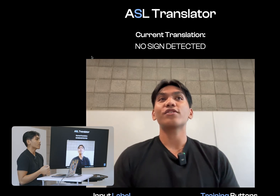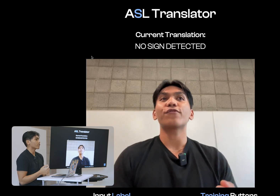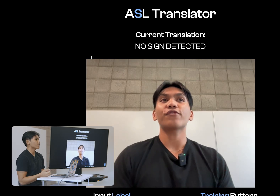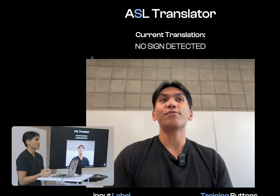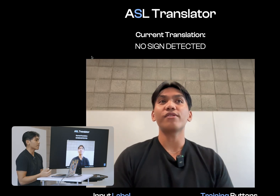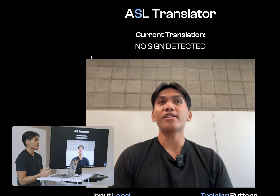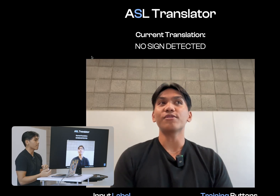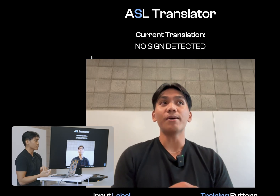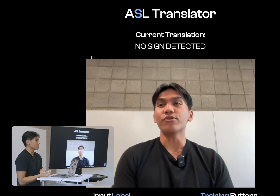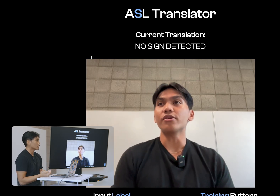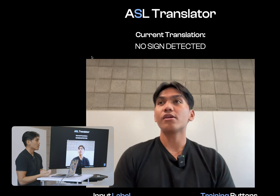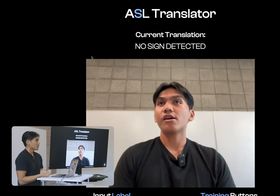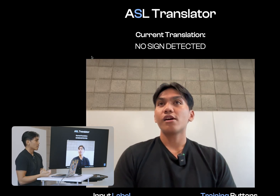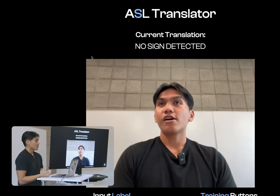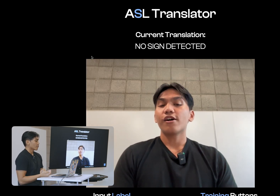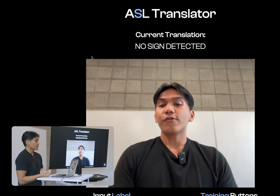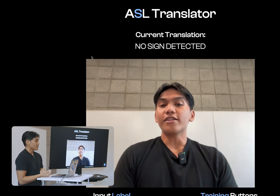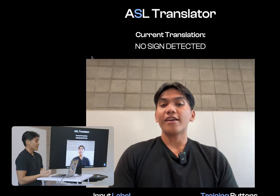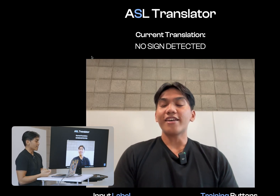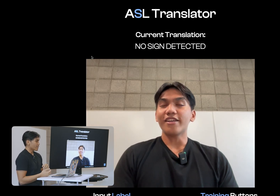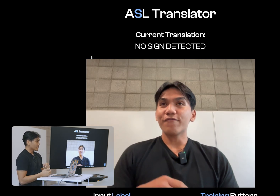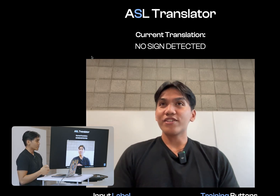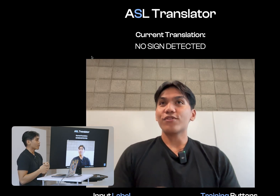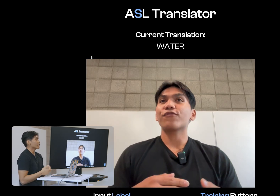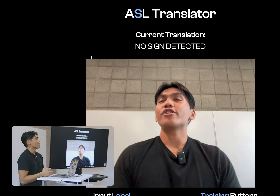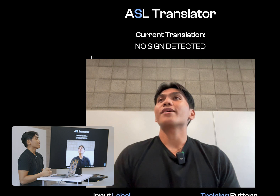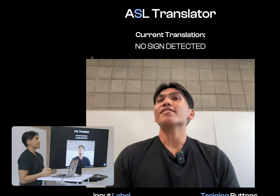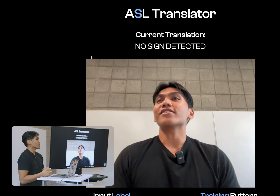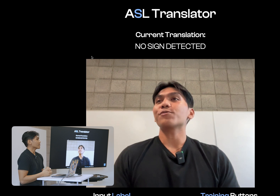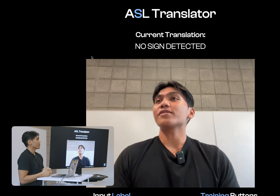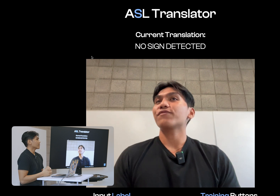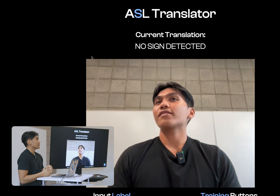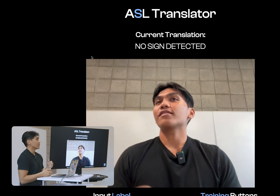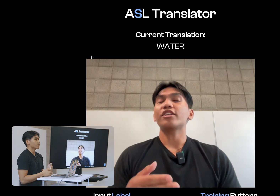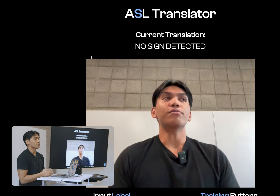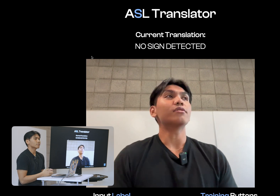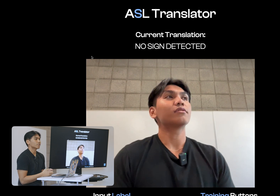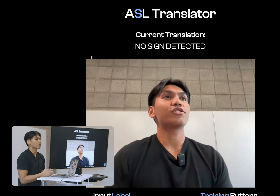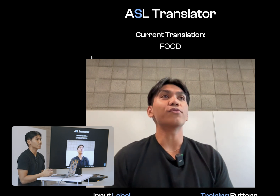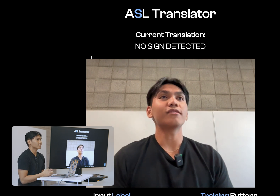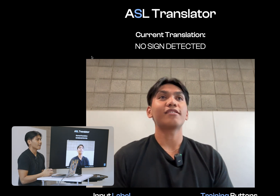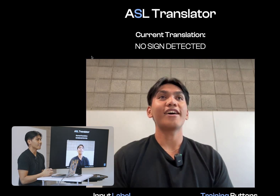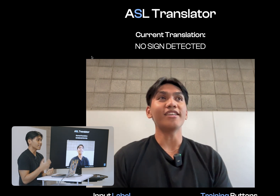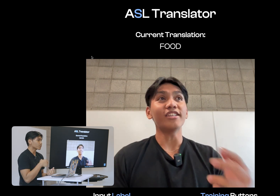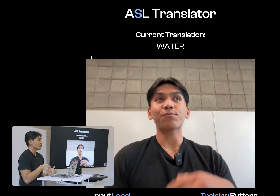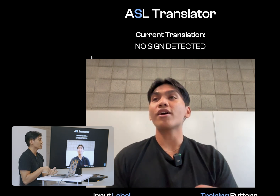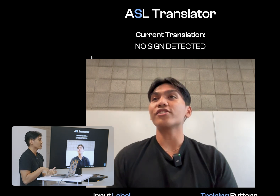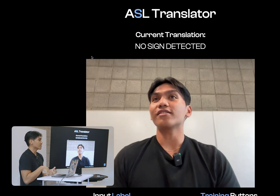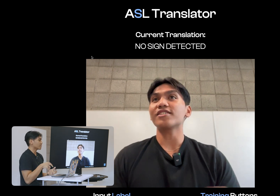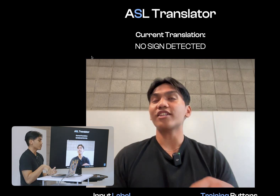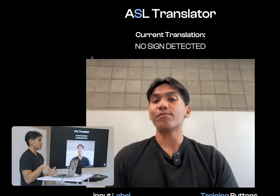every single frame within its memory, right? And every single frame has a specific label to it. And in